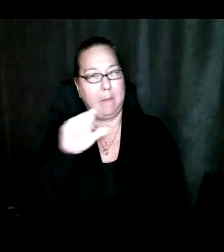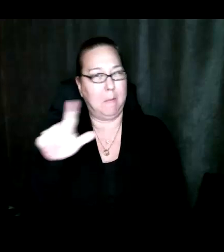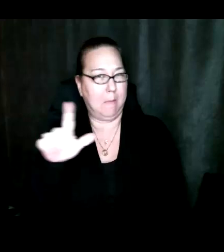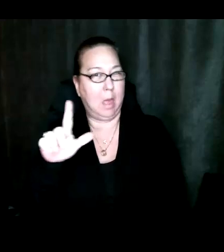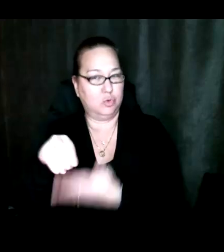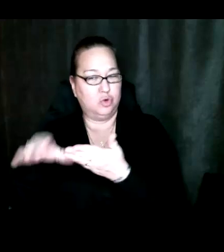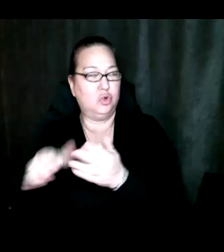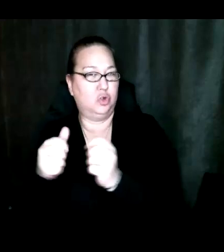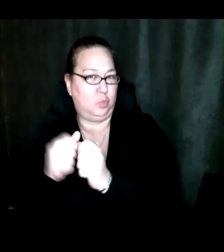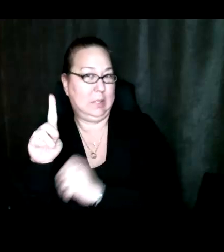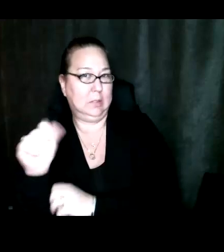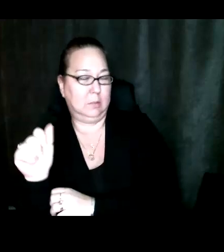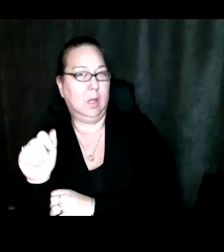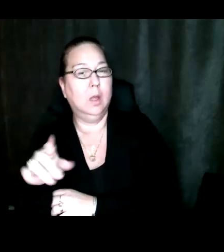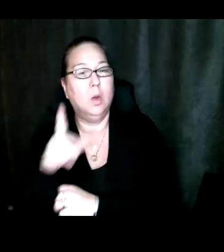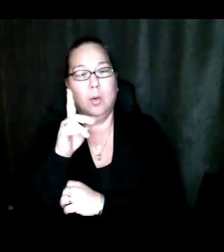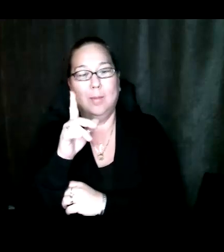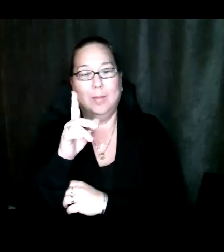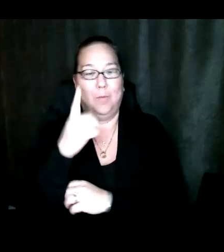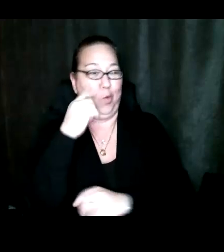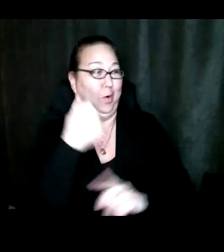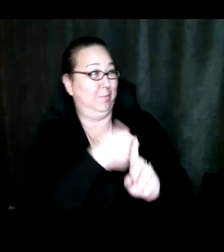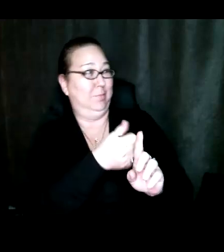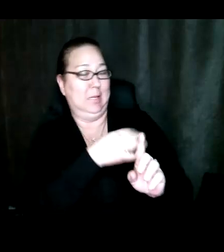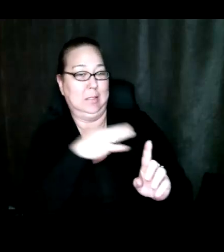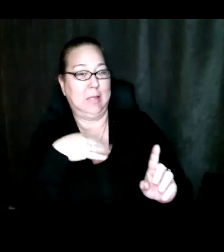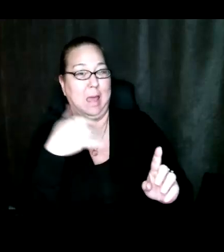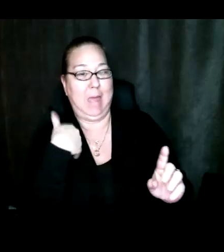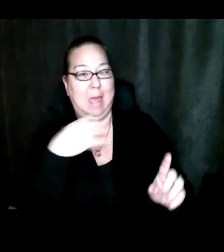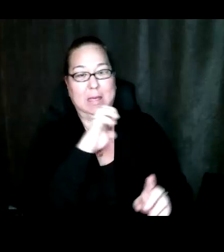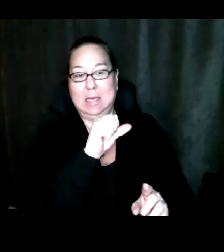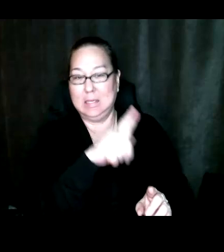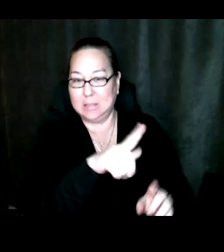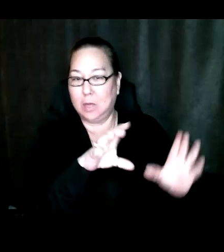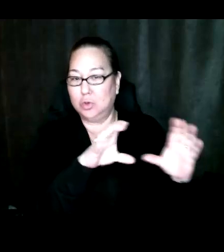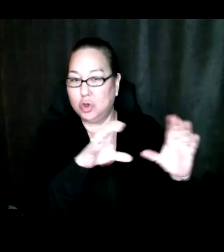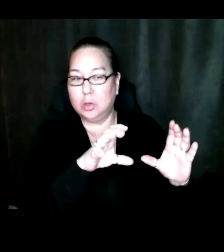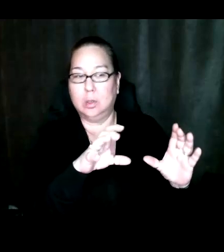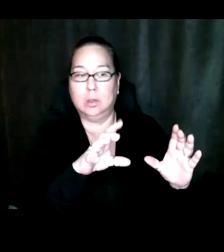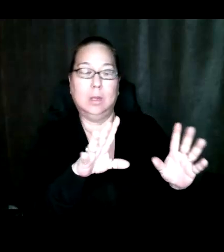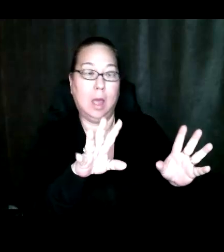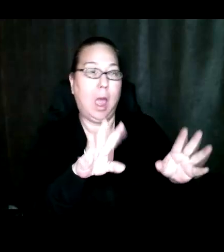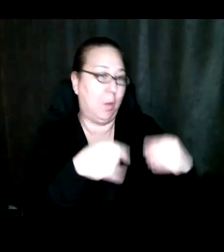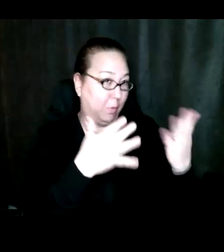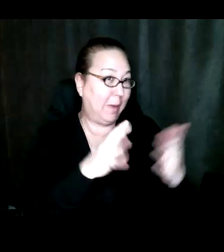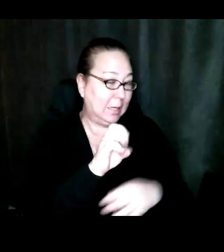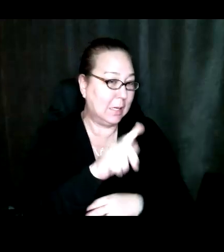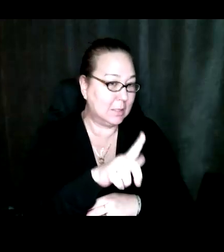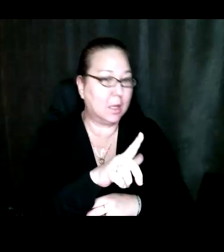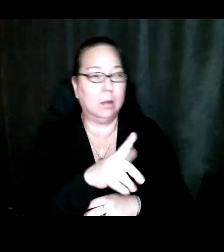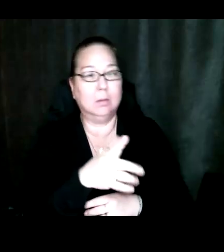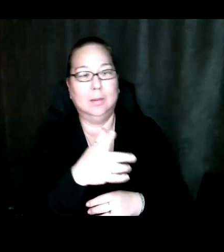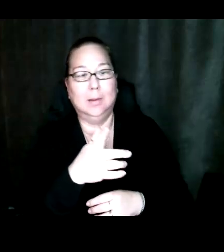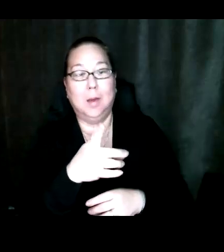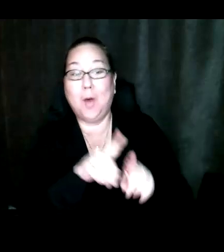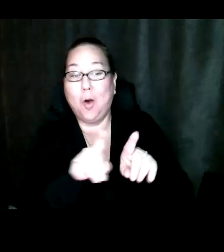where somebody that may have an ESL cert and is delivering ESL, but also has a special education cert and has